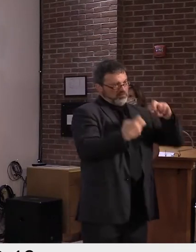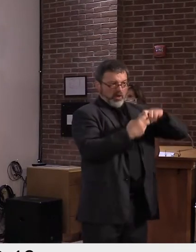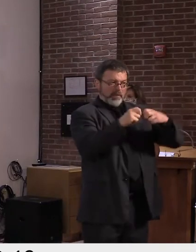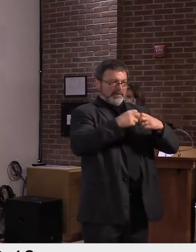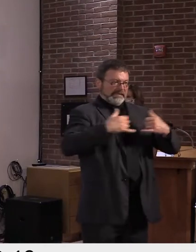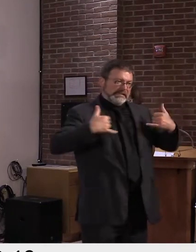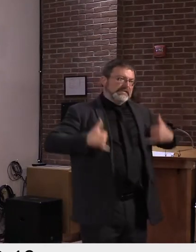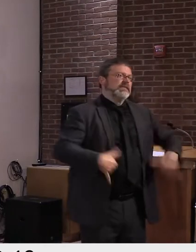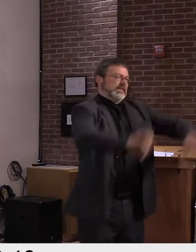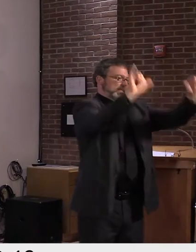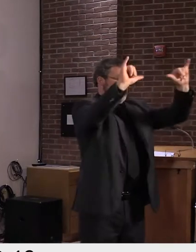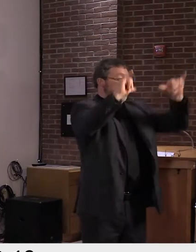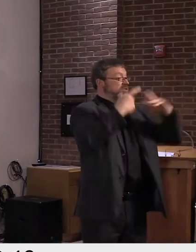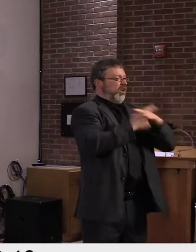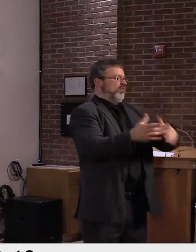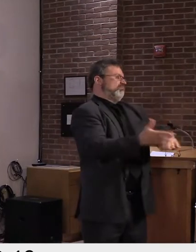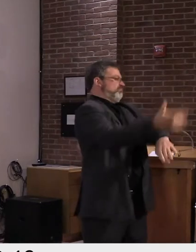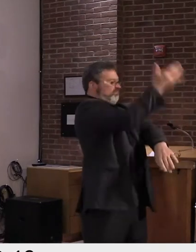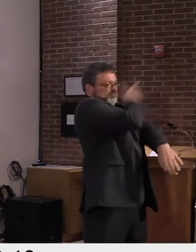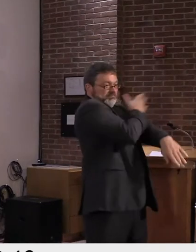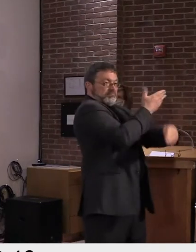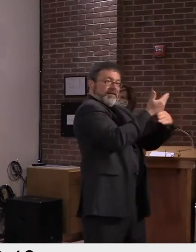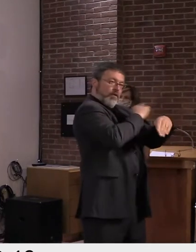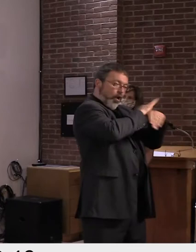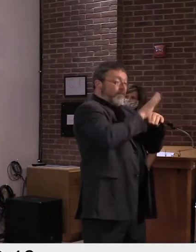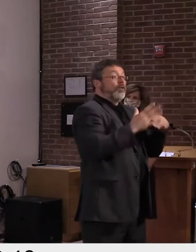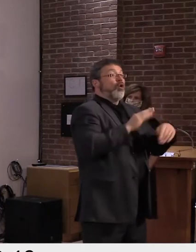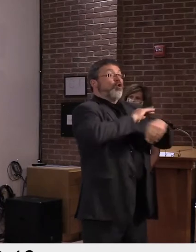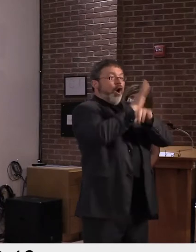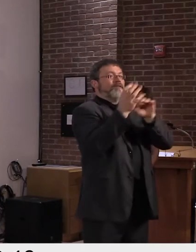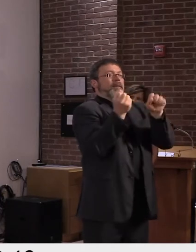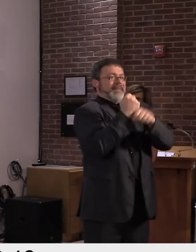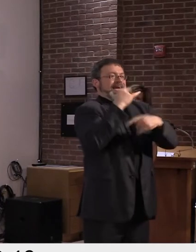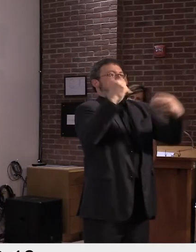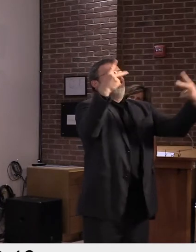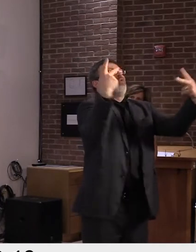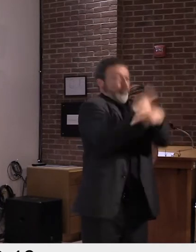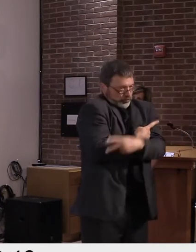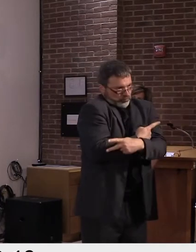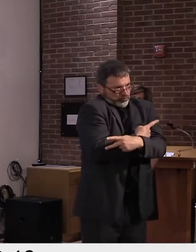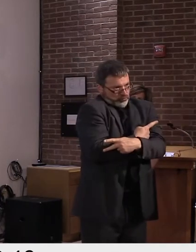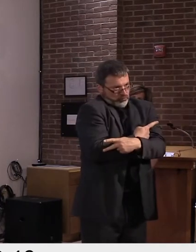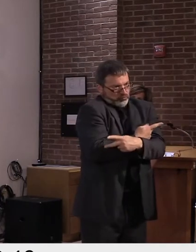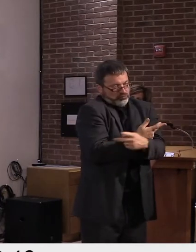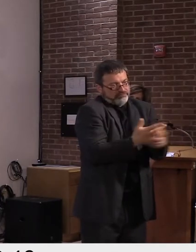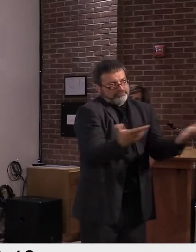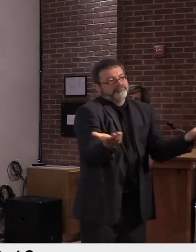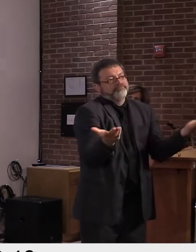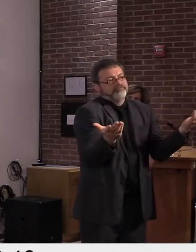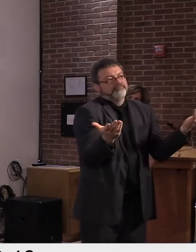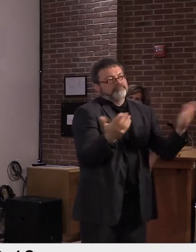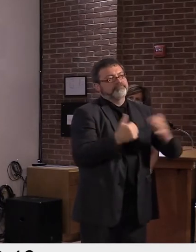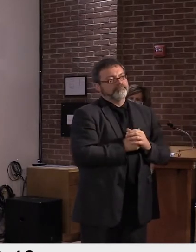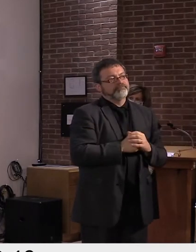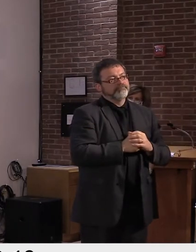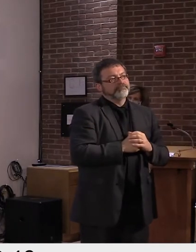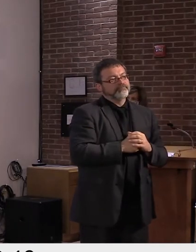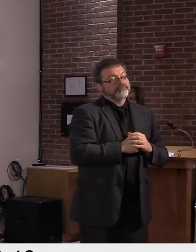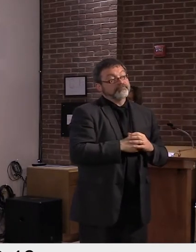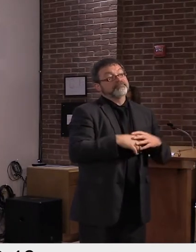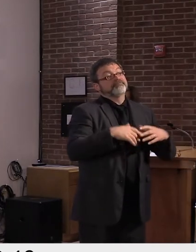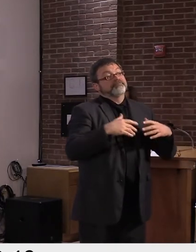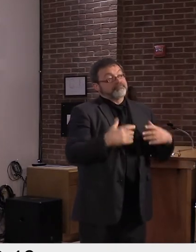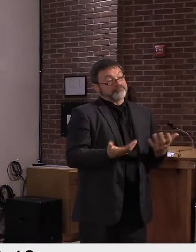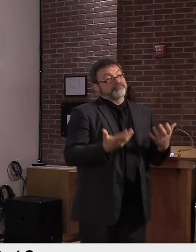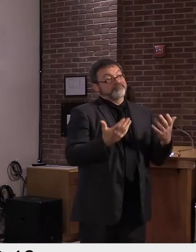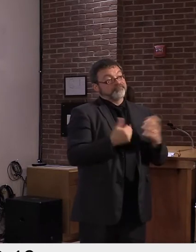And the last thing I'll point out, though, is I don't want anyone to come away with the thought that lack of access to